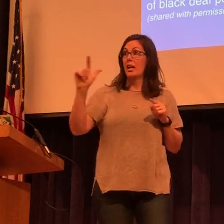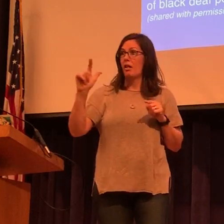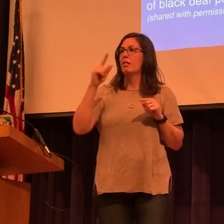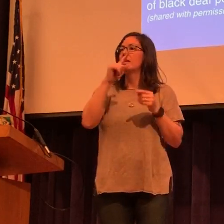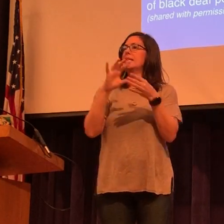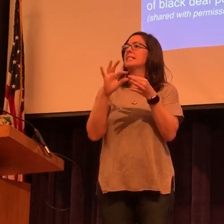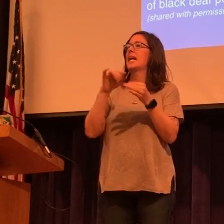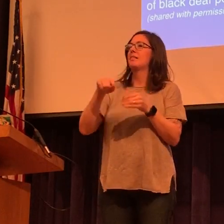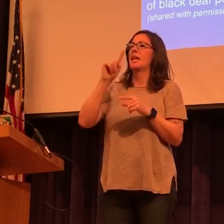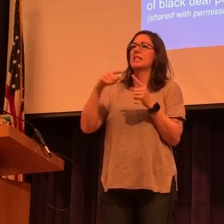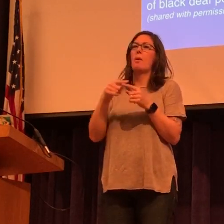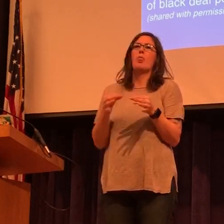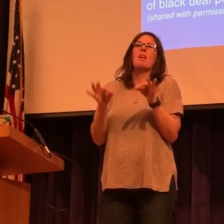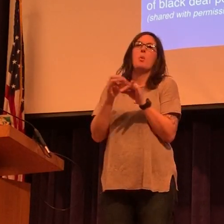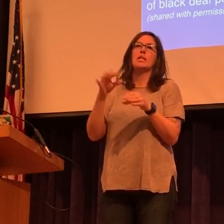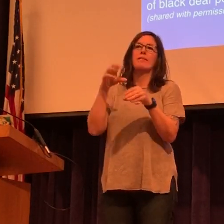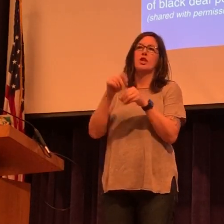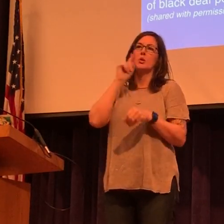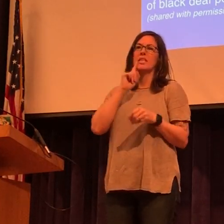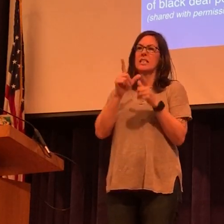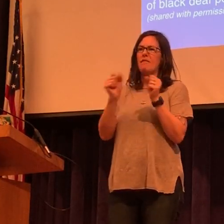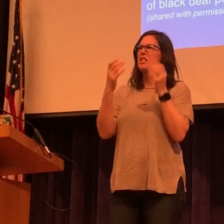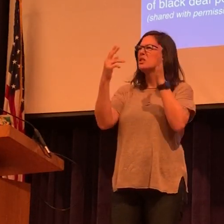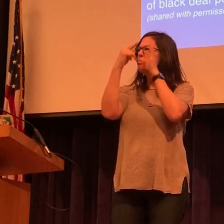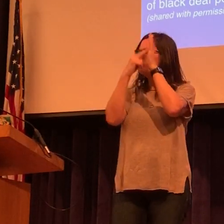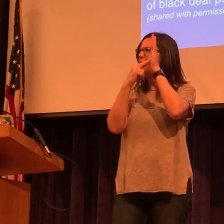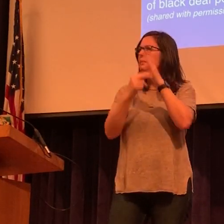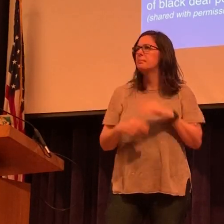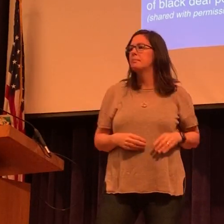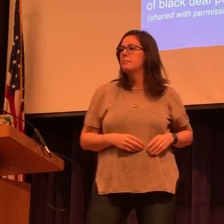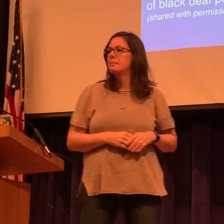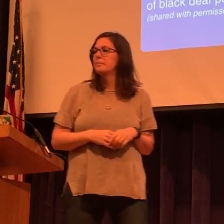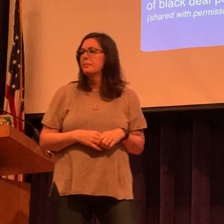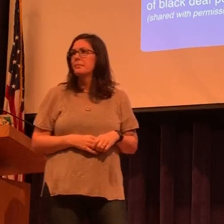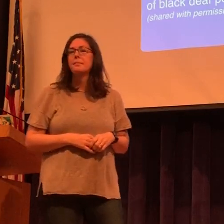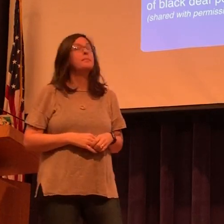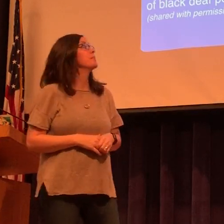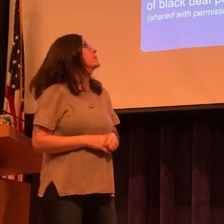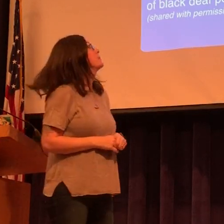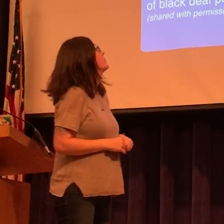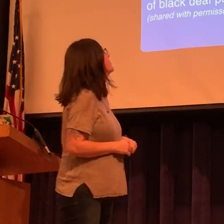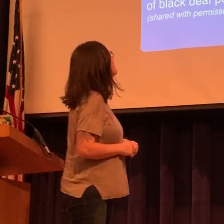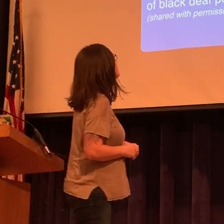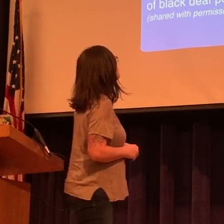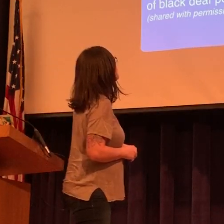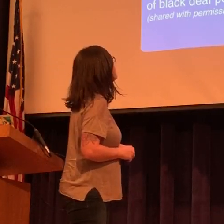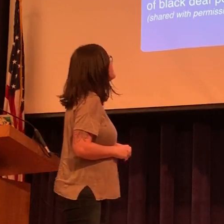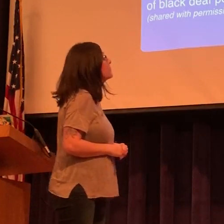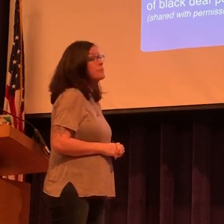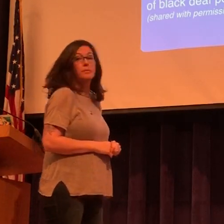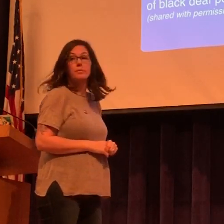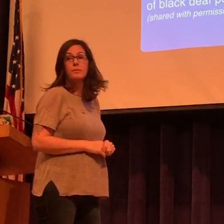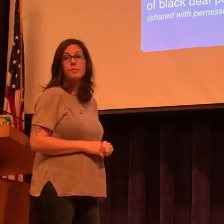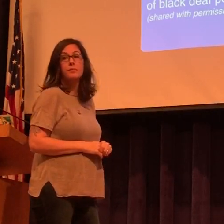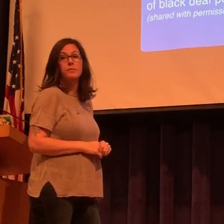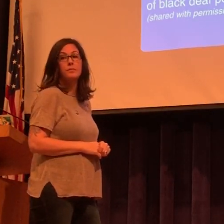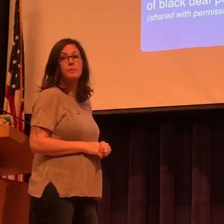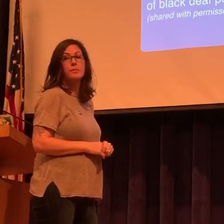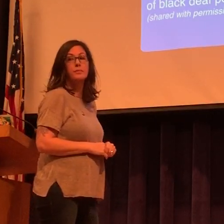One of the people pictured on the last slide, Joseph Hill, talks here about the importance of including deaf linguists. I'll give you a moment to read the quote.